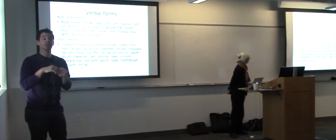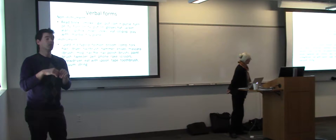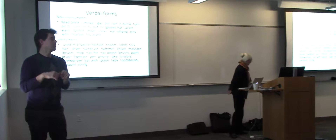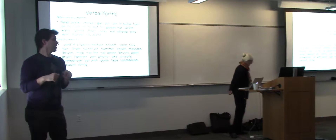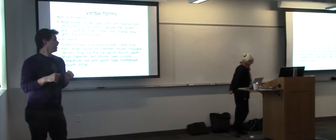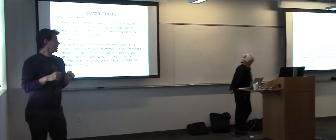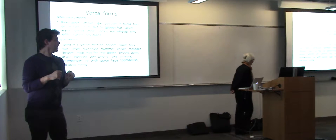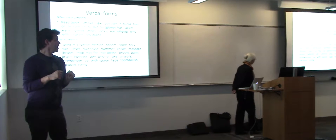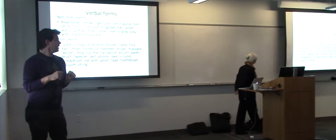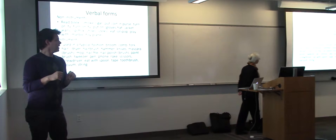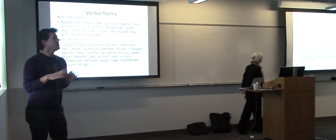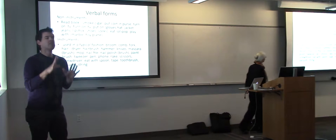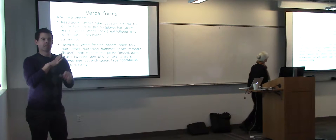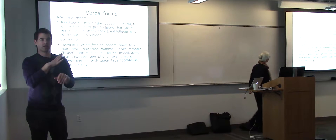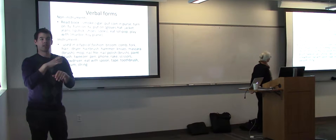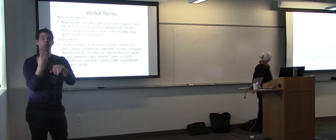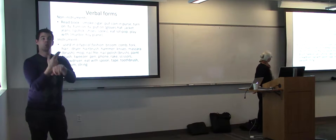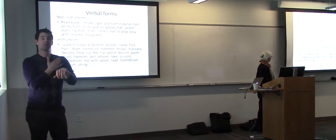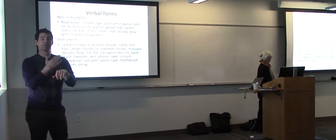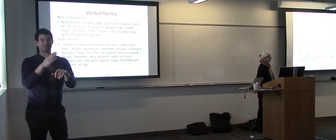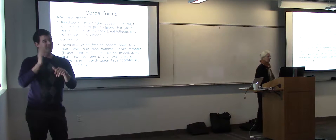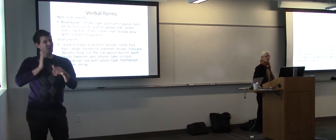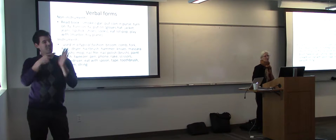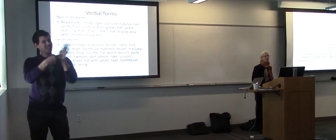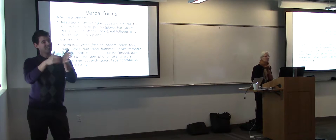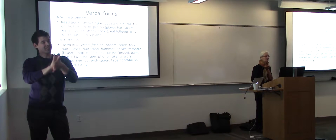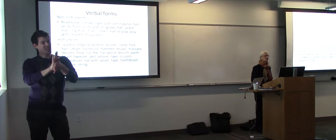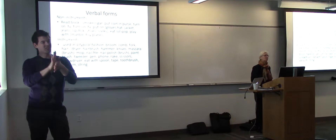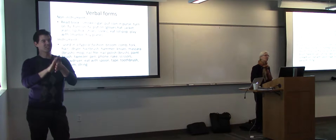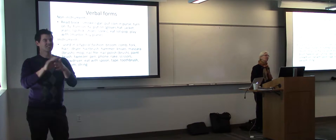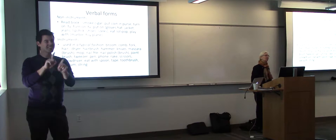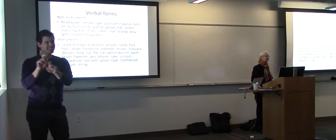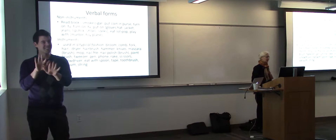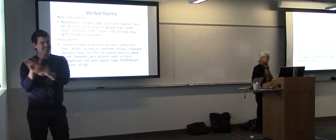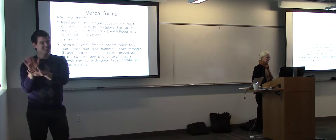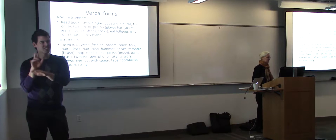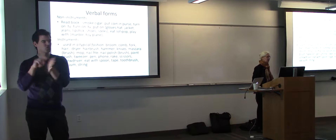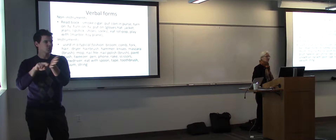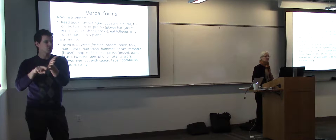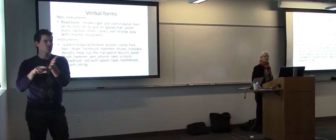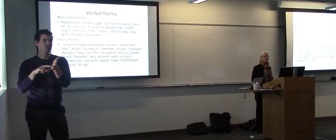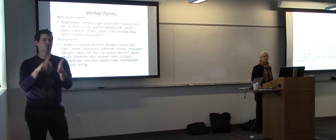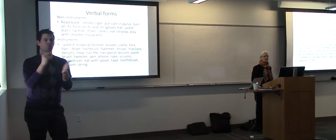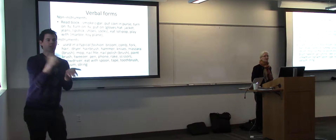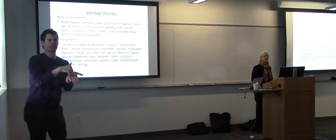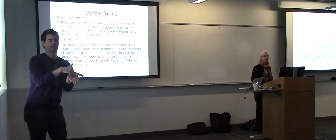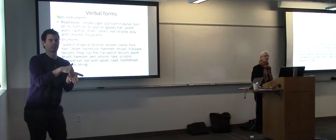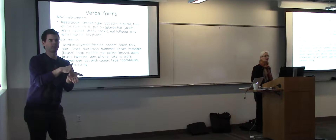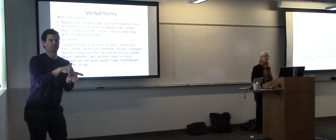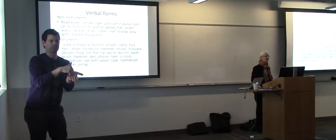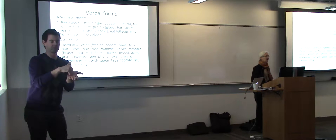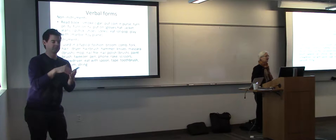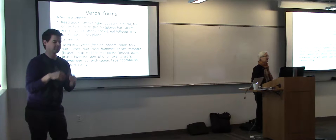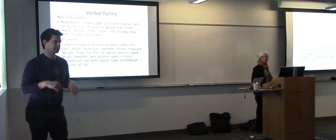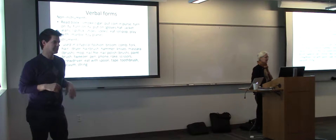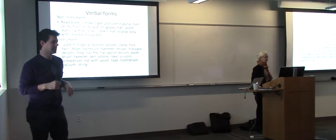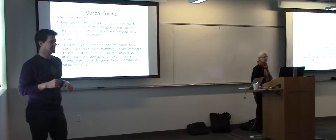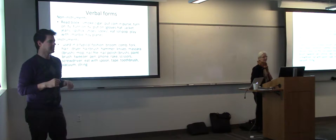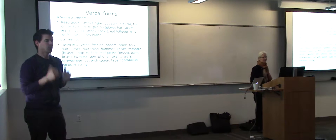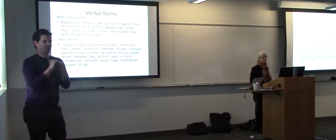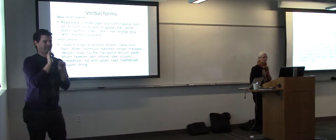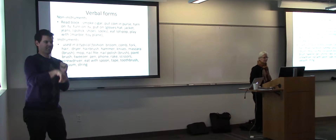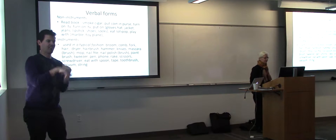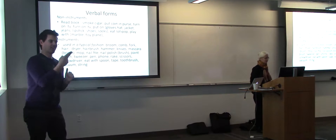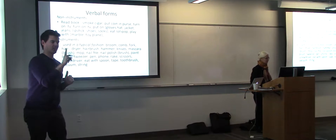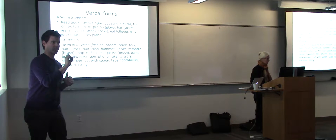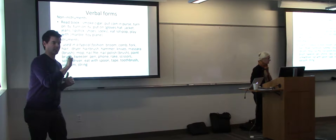people. And, we weren't controlling for this. So this is sort of a post hoc analysis